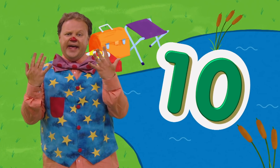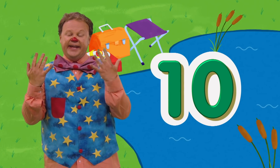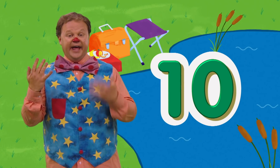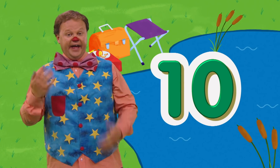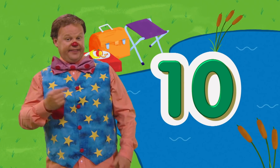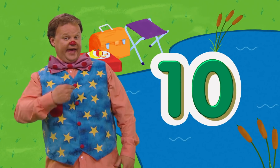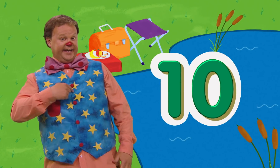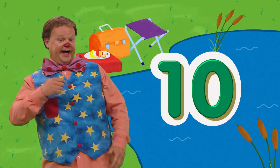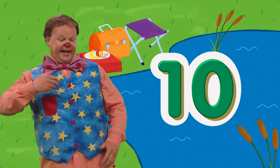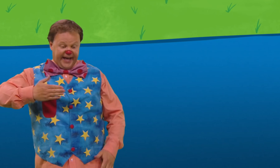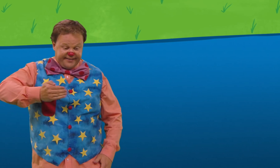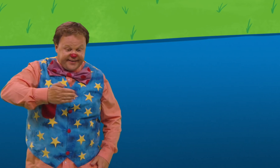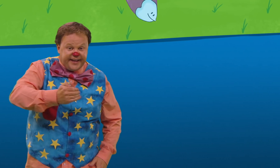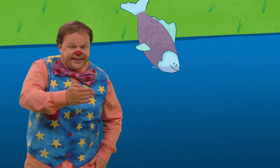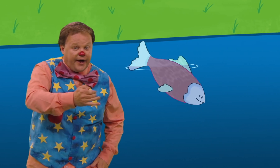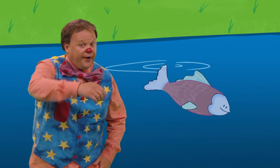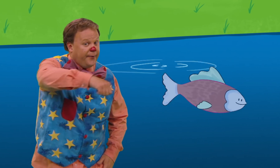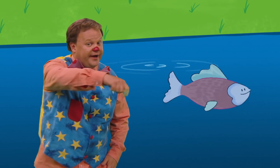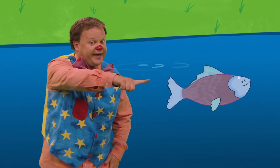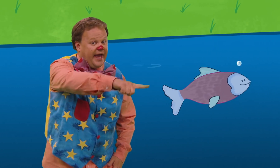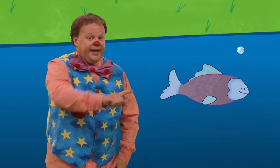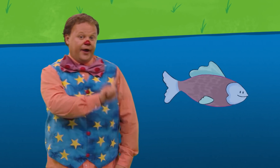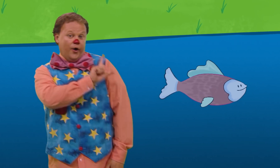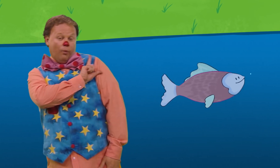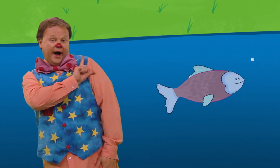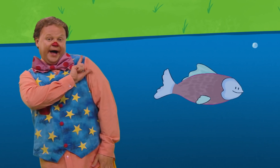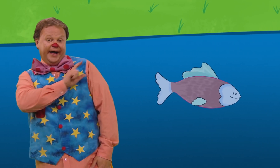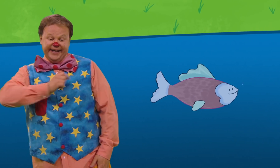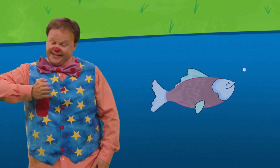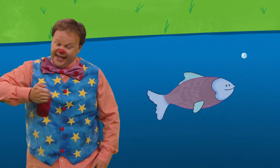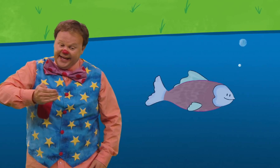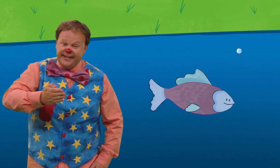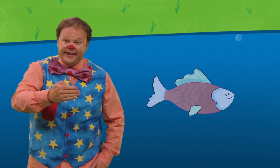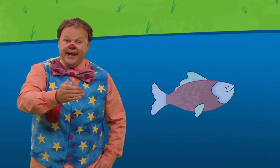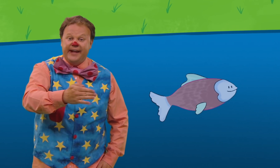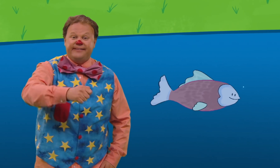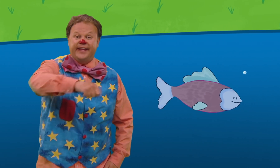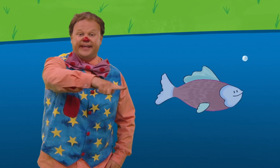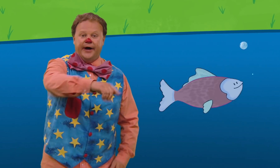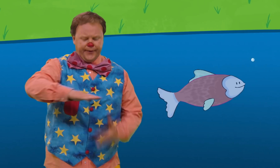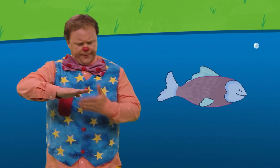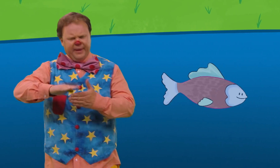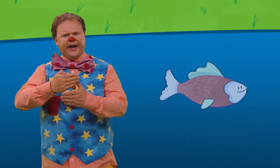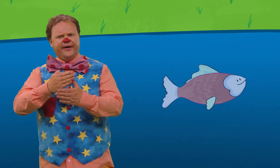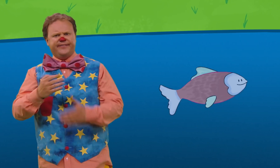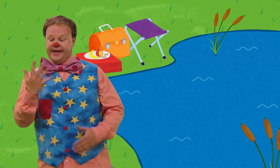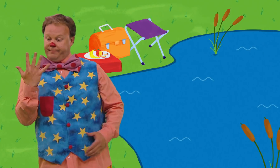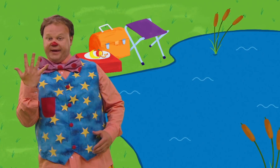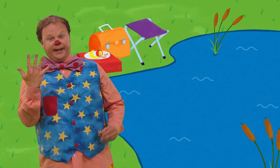6, 7, 8, 9, 10. Then I let it go again. Why did you let it go? Because it bit